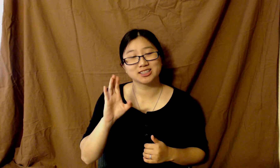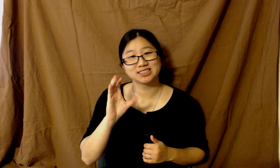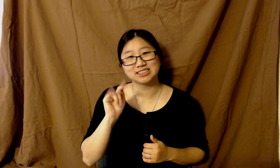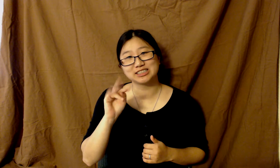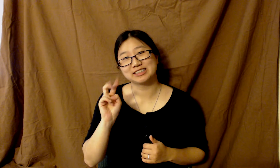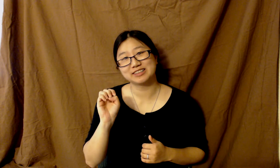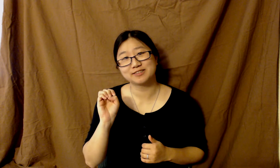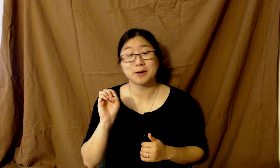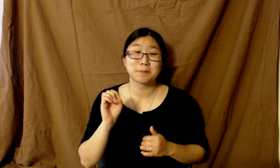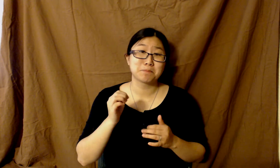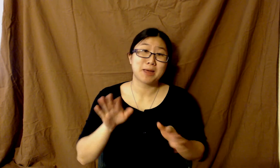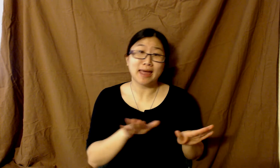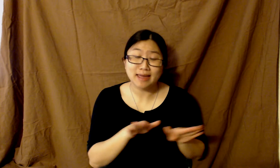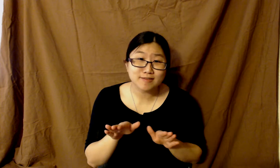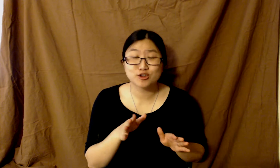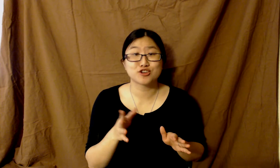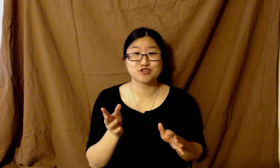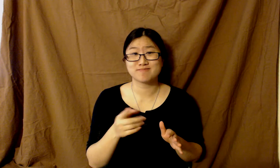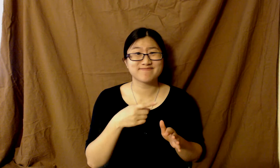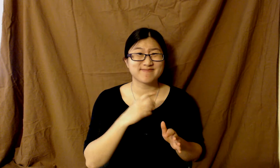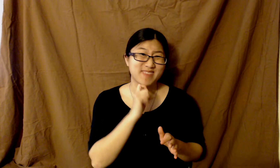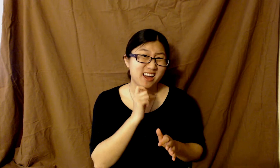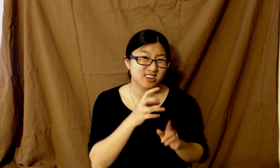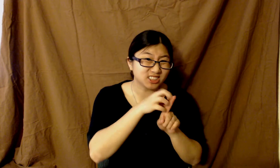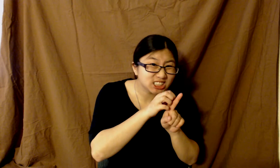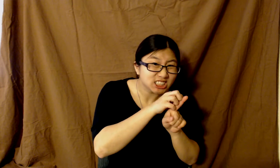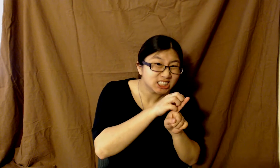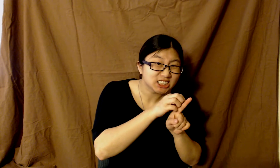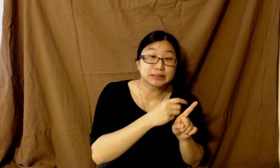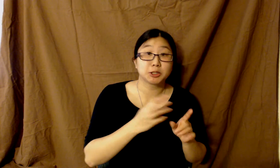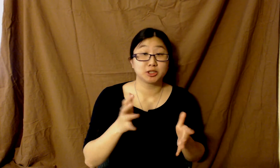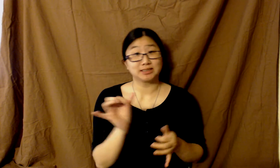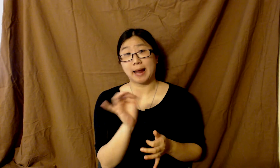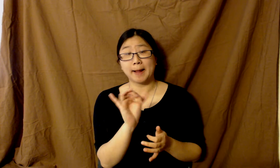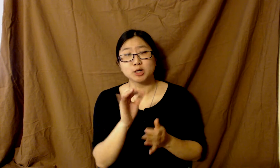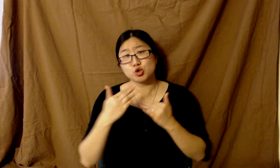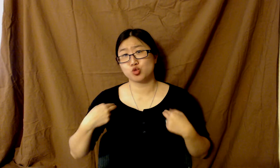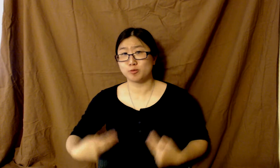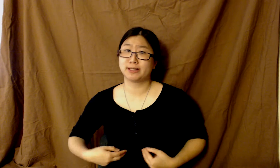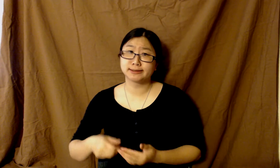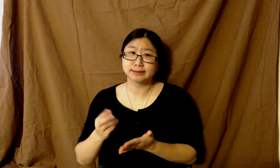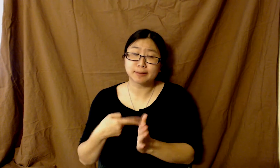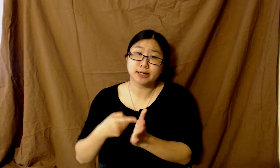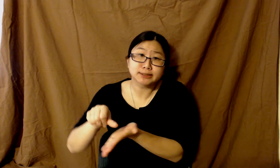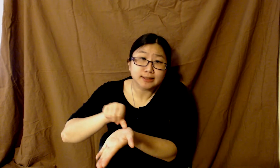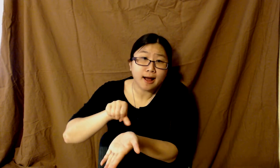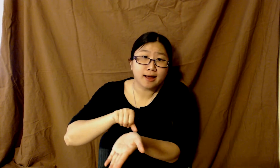humans cut themselves. And plucking. Turns out if you have fur or feathers or skin, you can